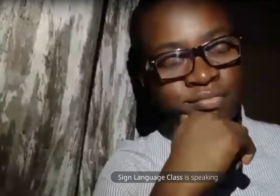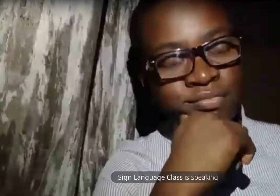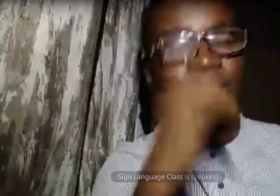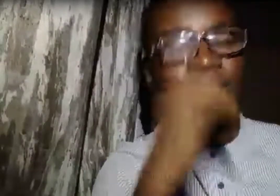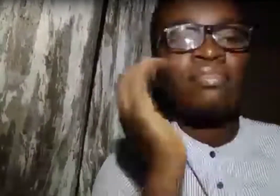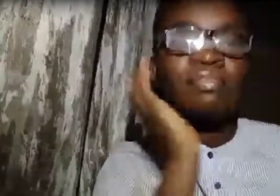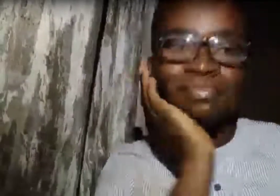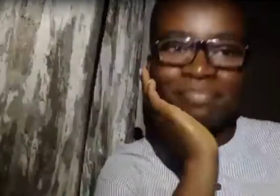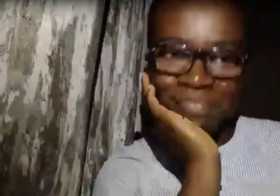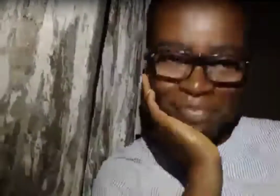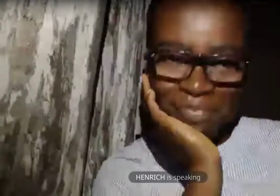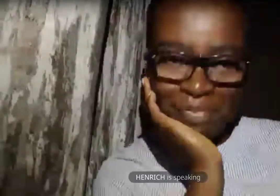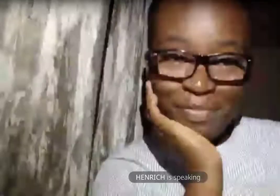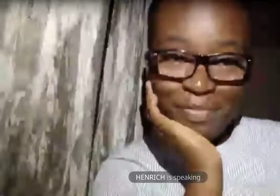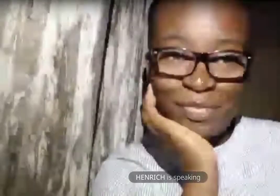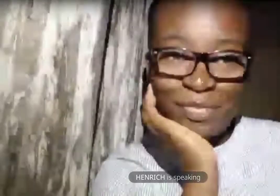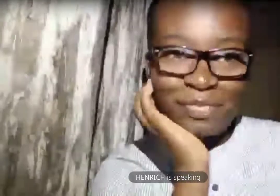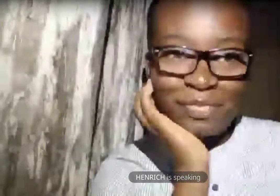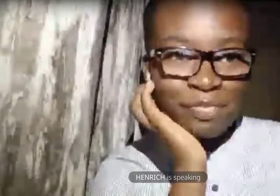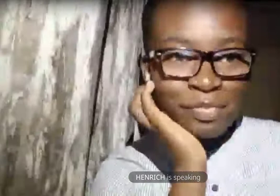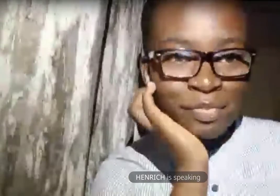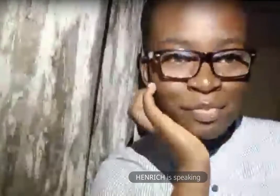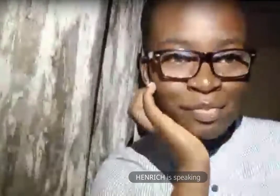I still cannot see you.